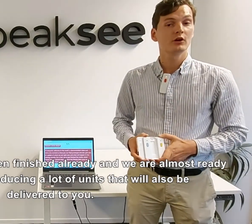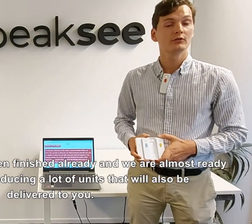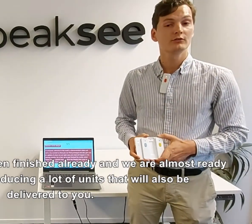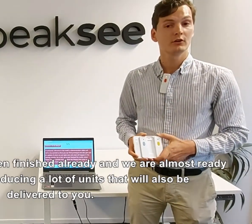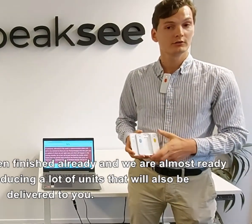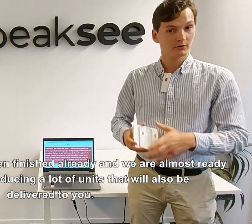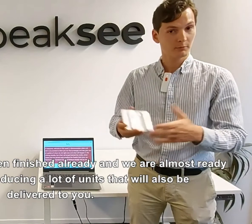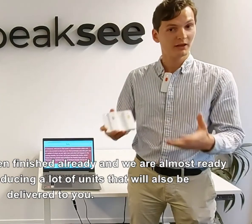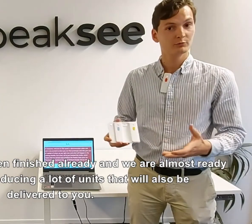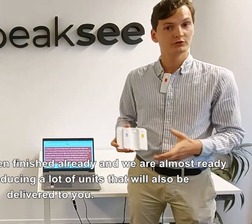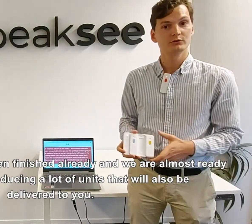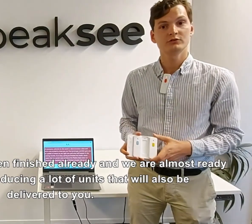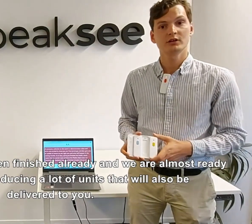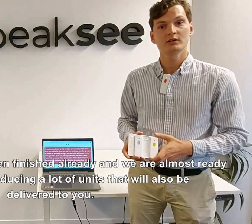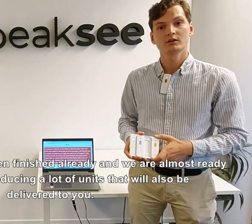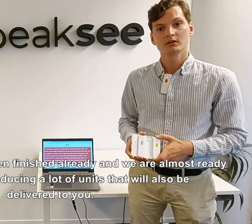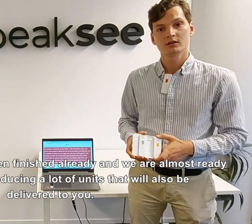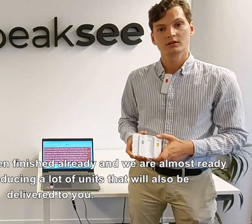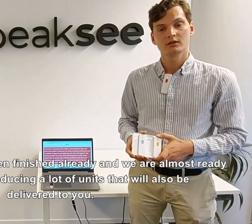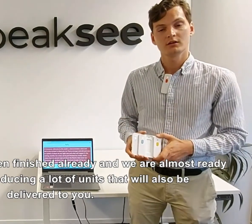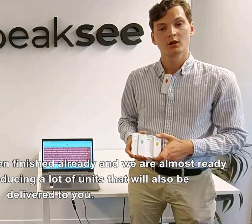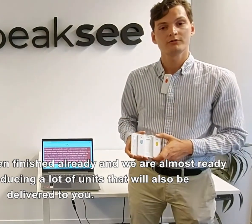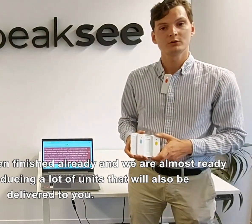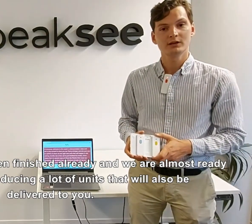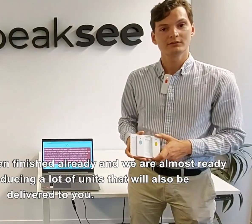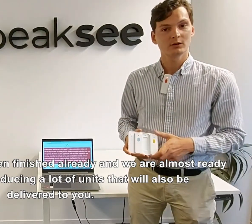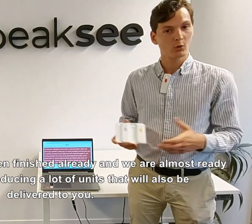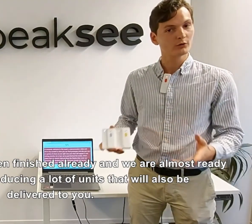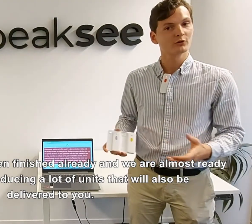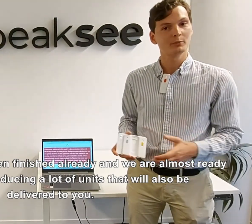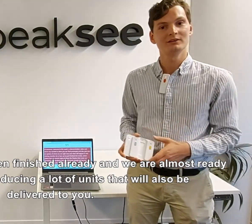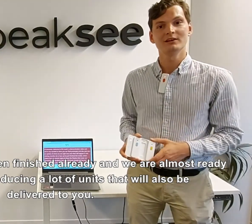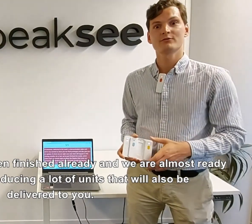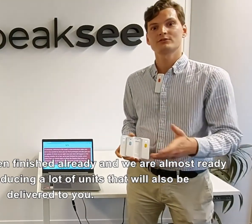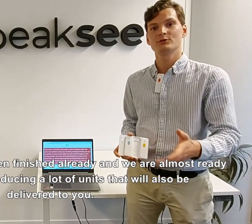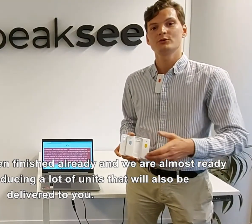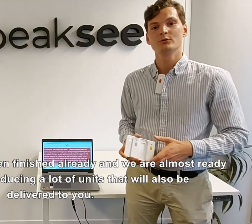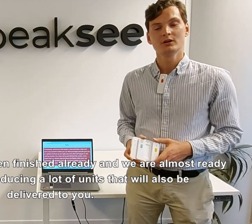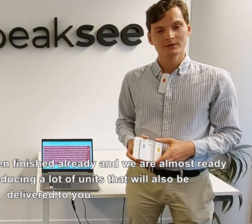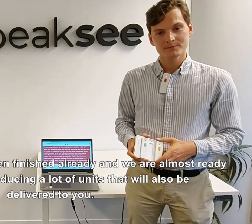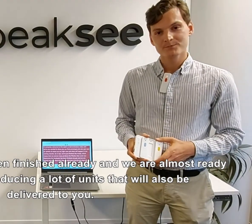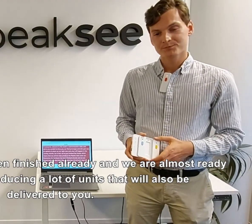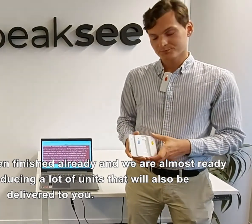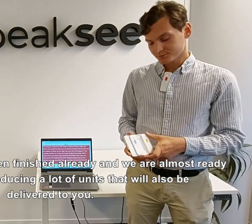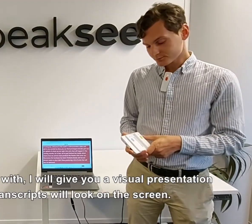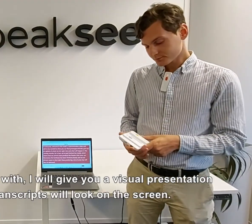to start mass producing a lot of units that will also be delivered to you.